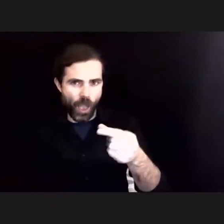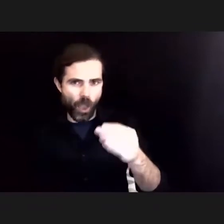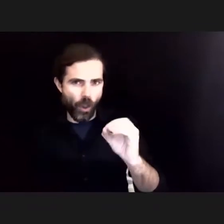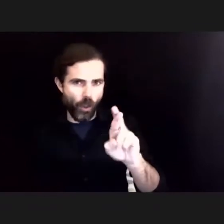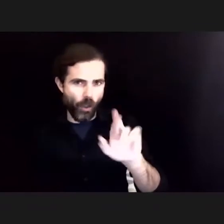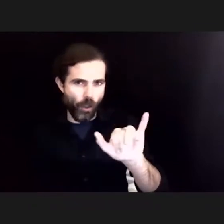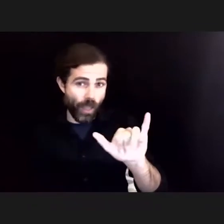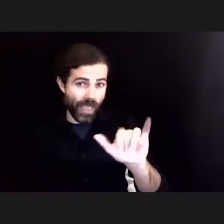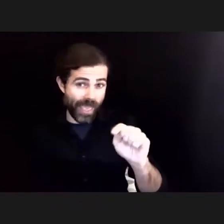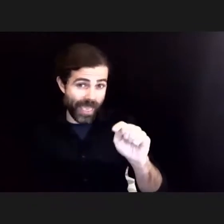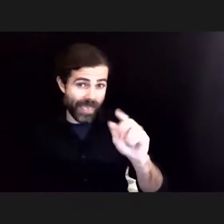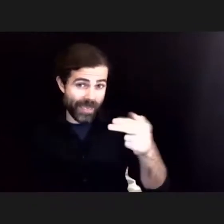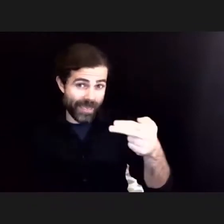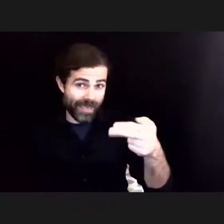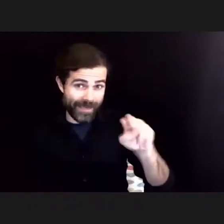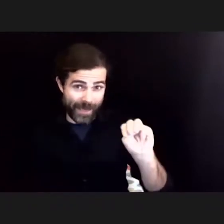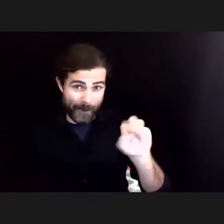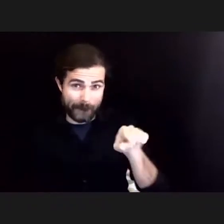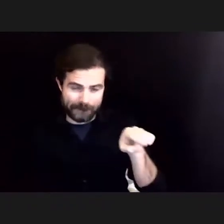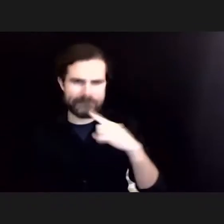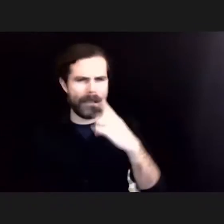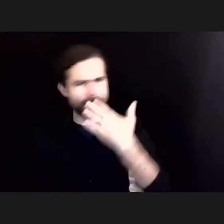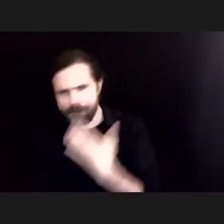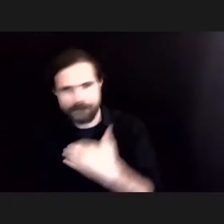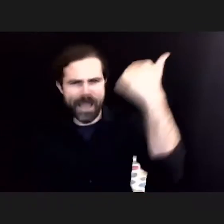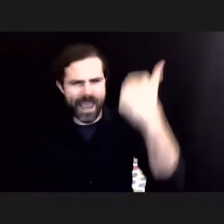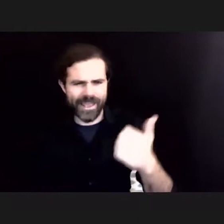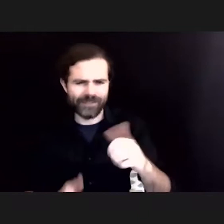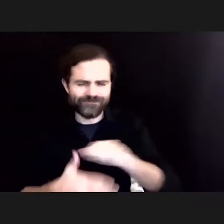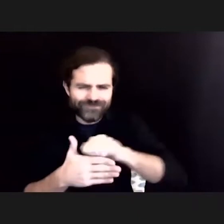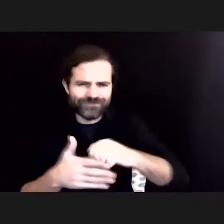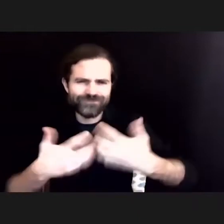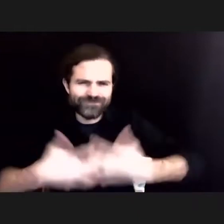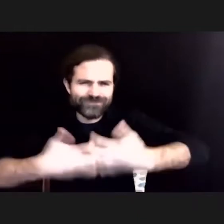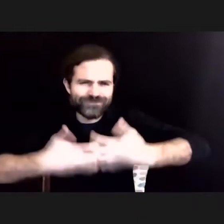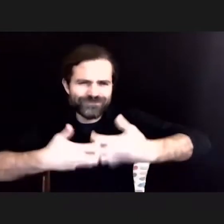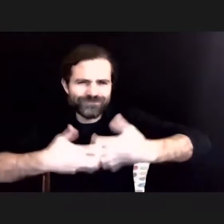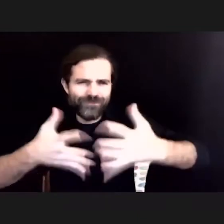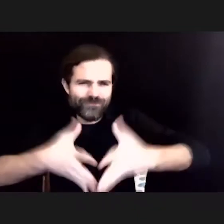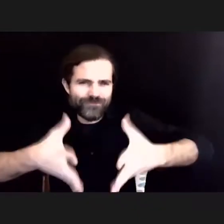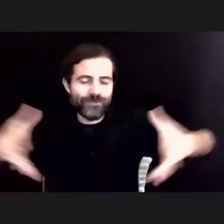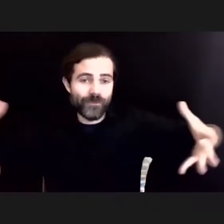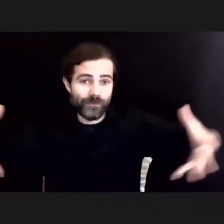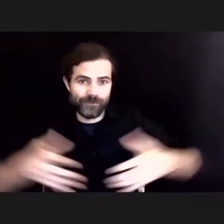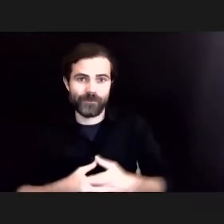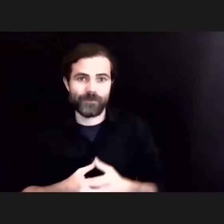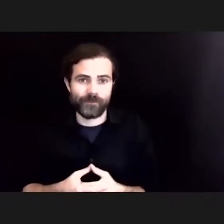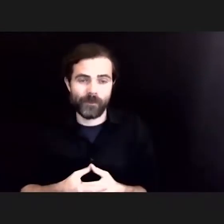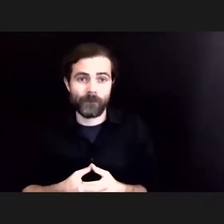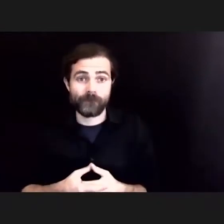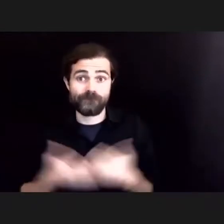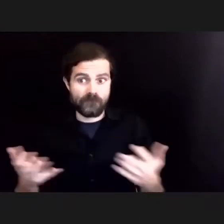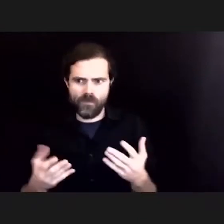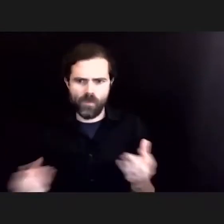have an automatic algorithm, and we are going to include projects every moment, every time.